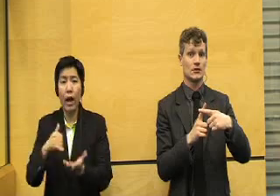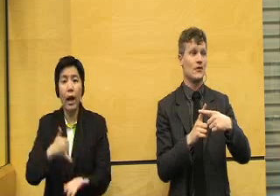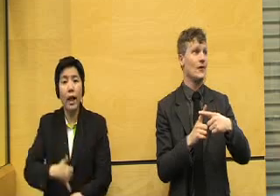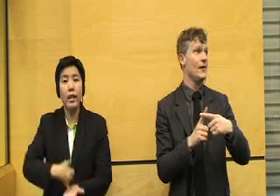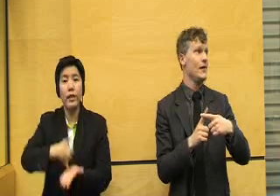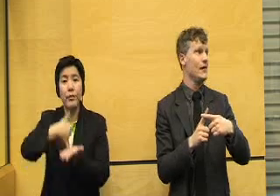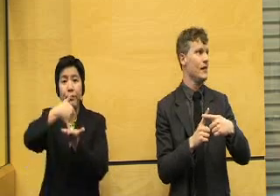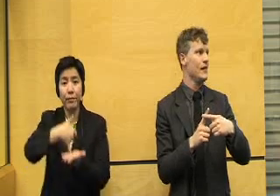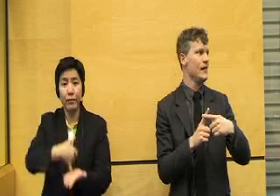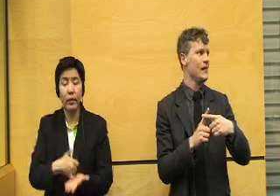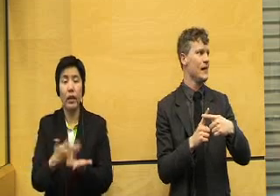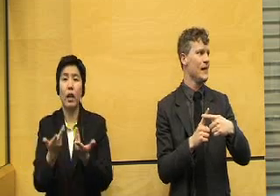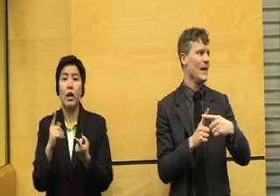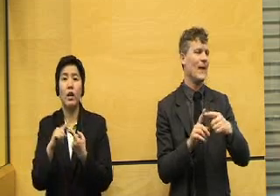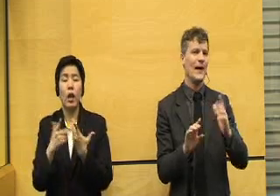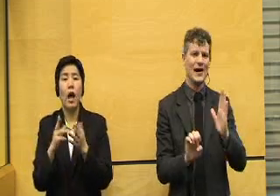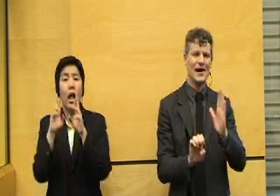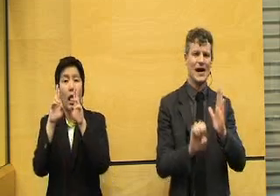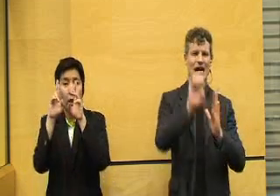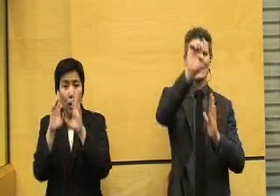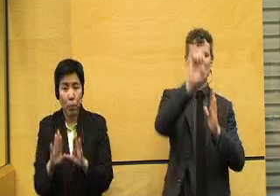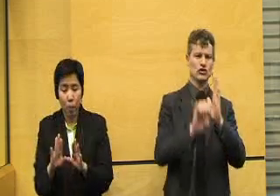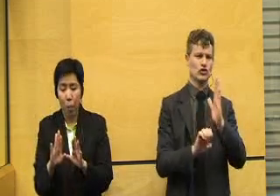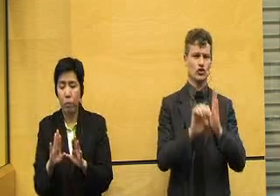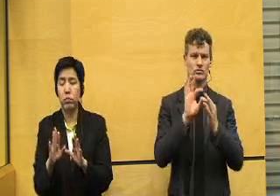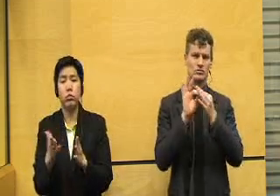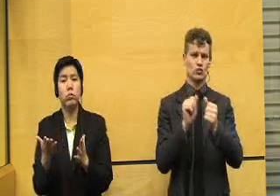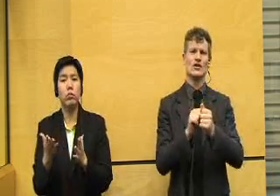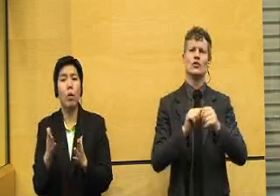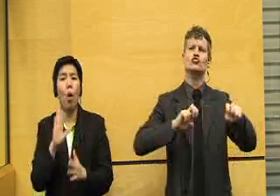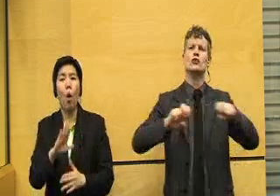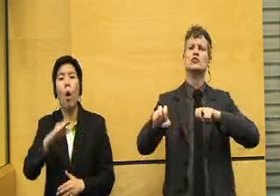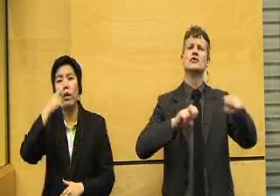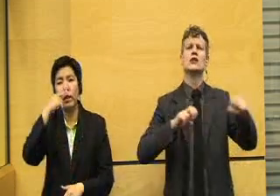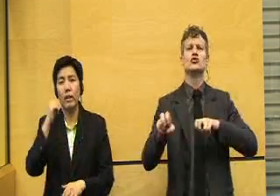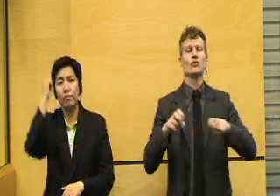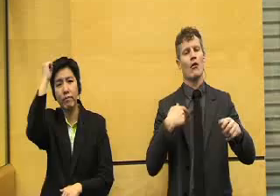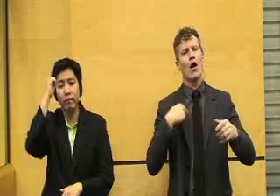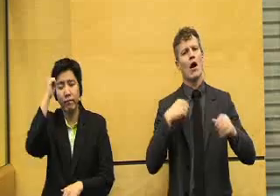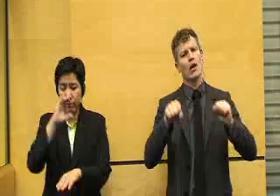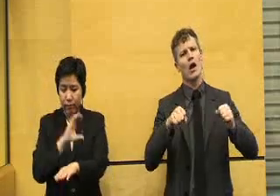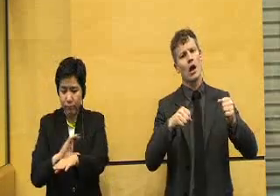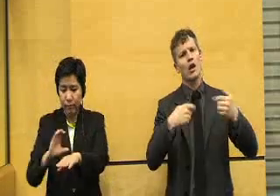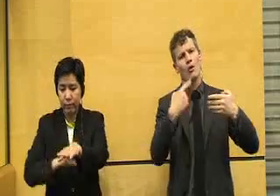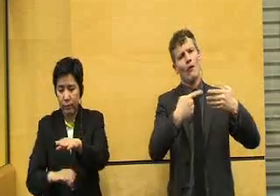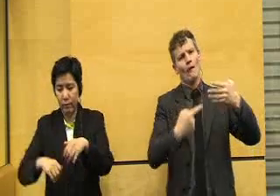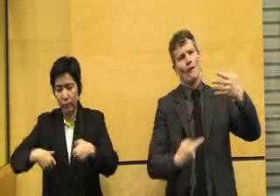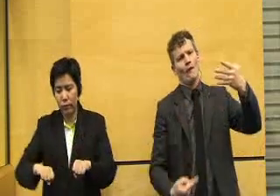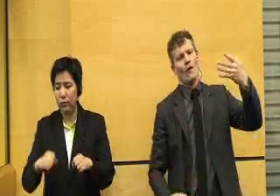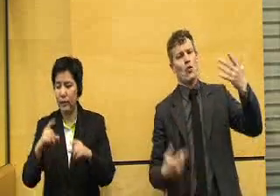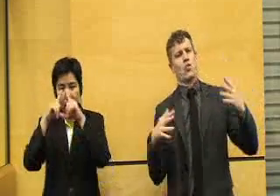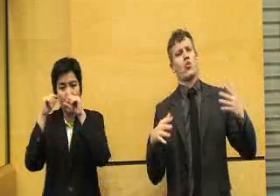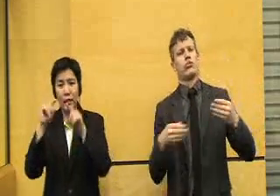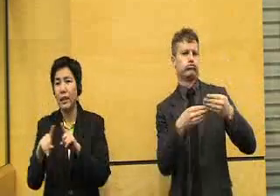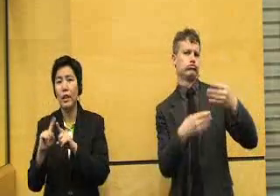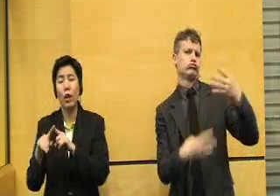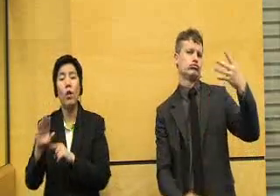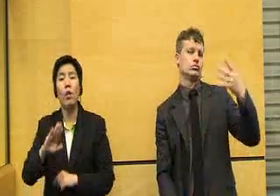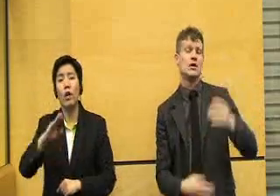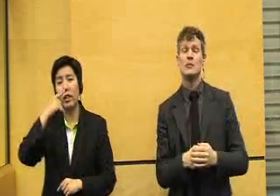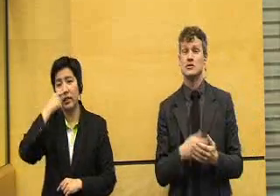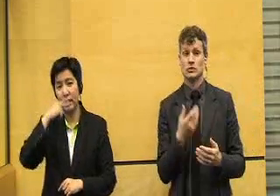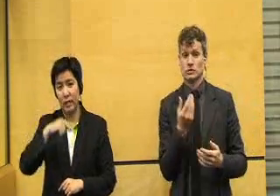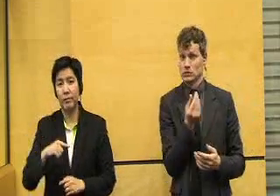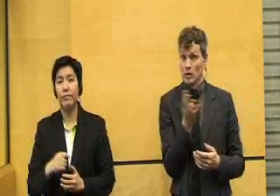Bangkok-based transport system. The list can be far and more extensive. However, some of the issues I have